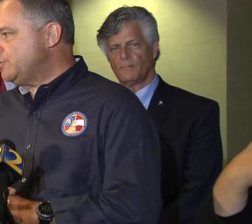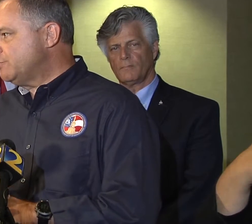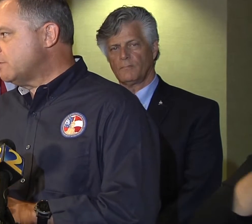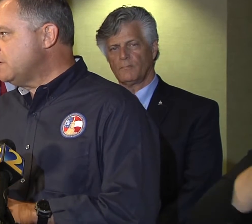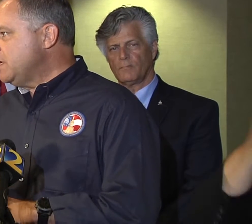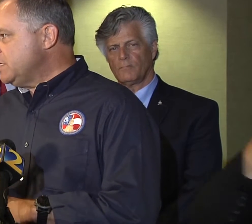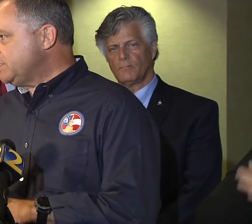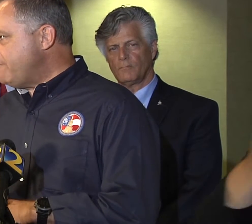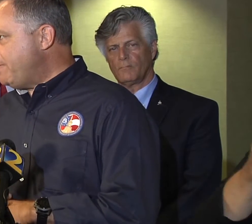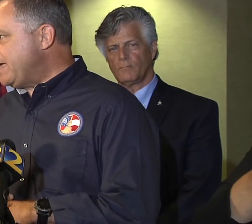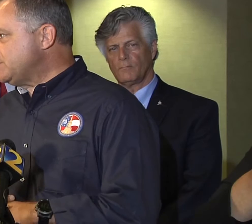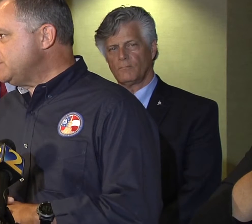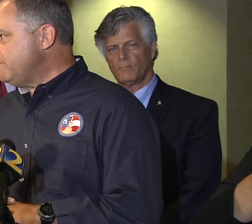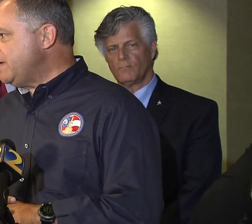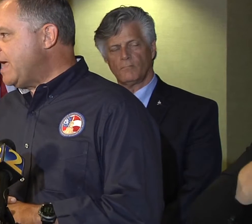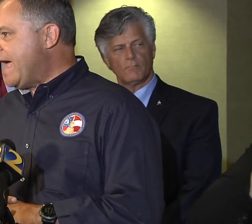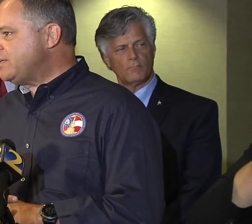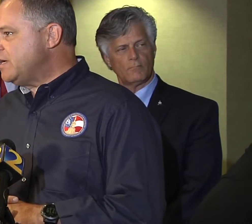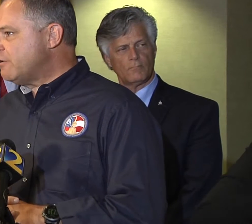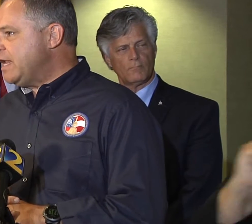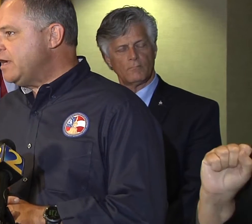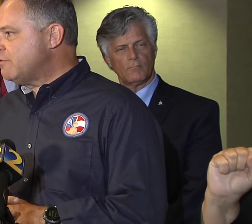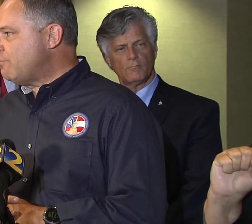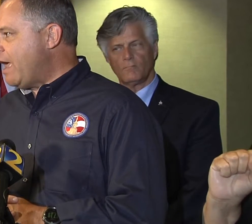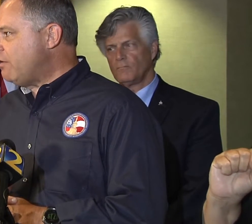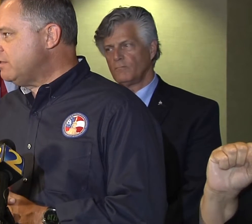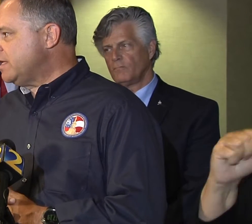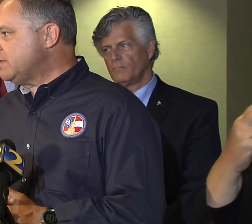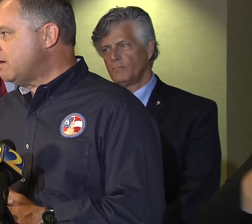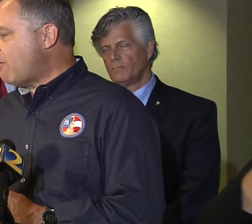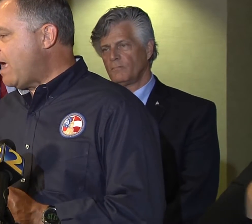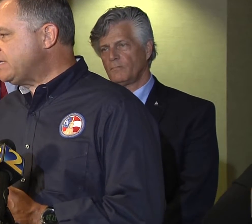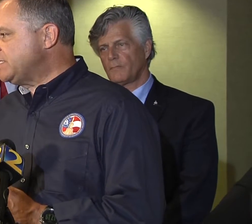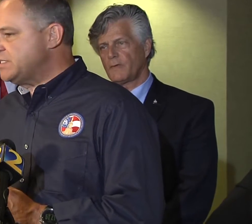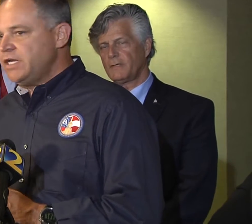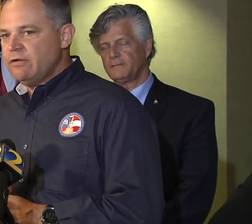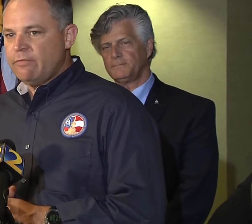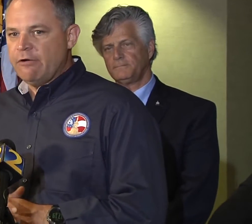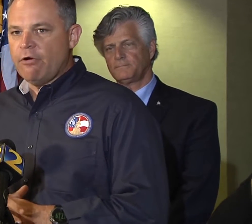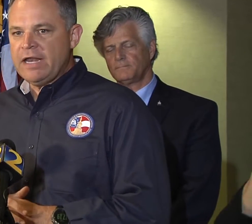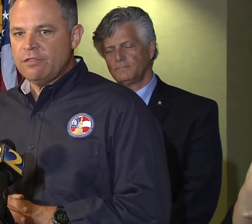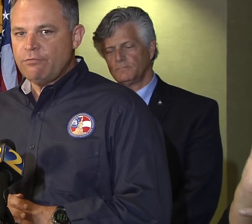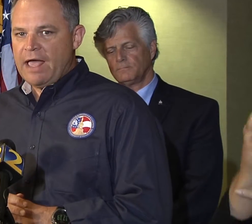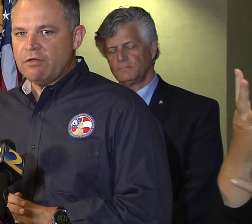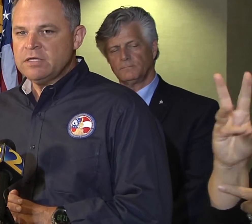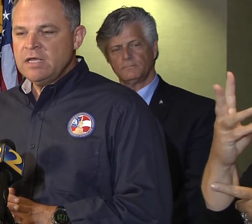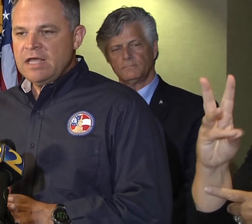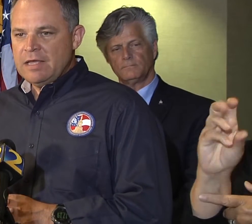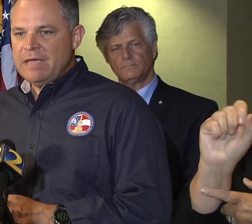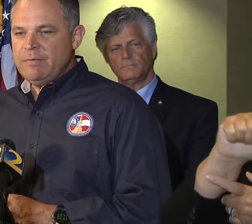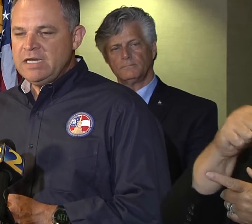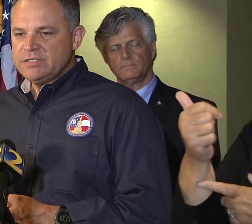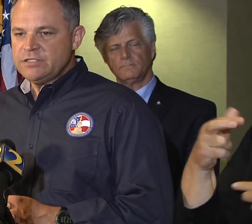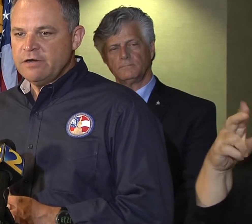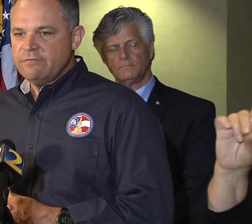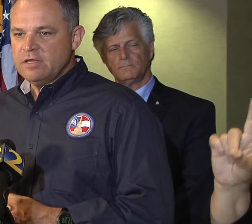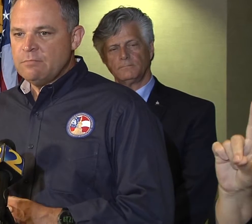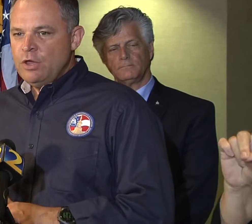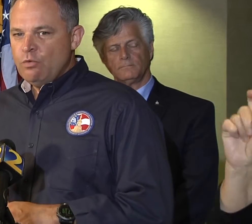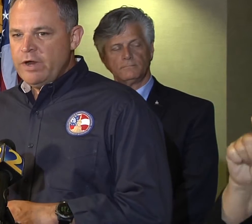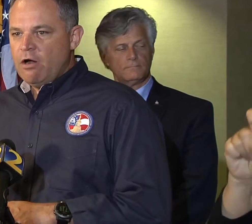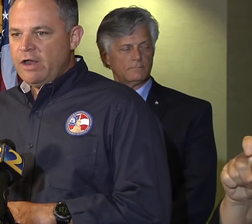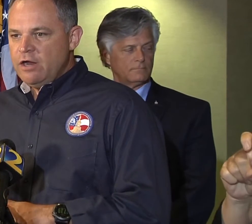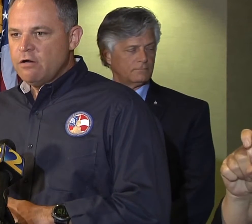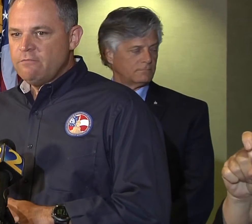to ensure safe passage via I-10 or any other route that or I-16 or any other route that may be necessary for